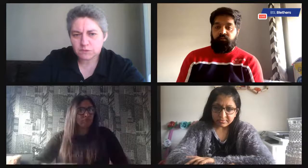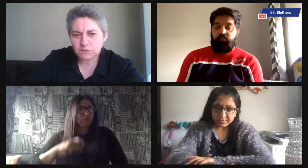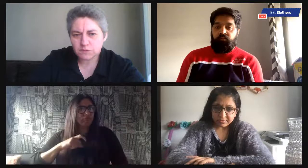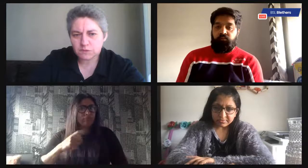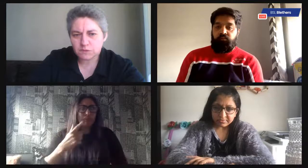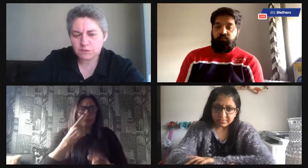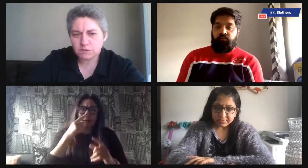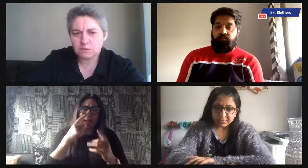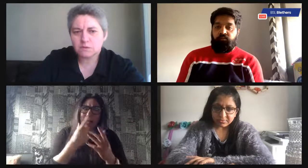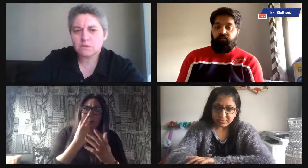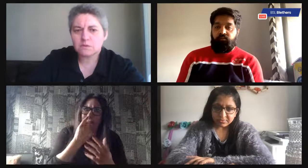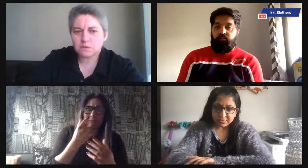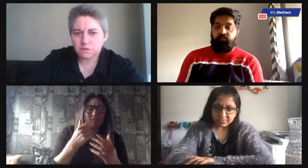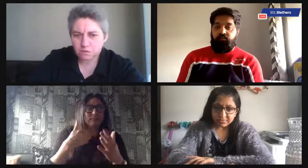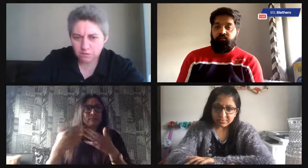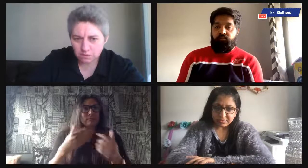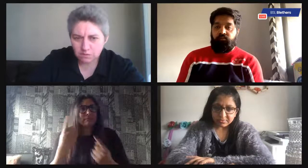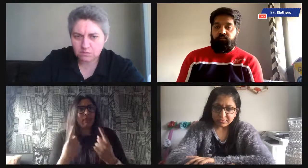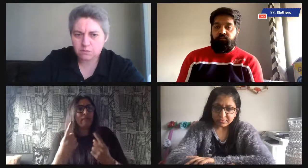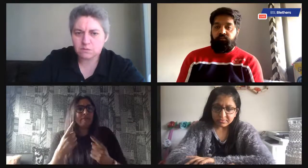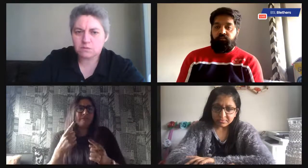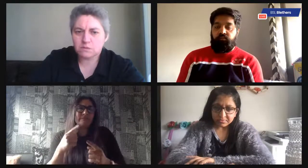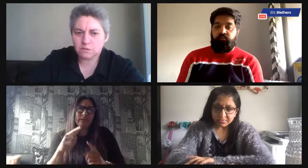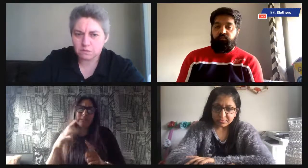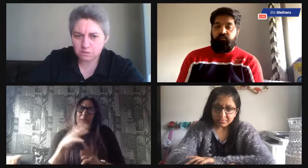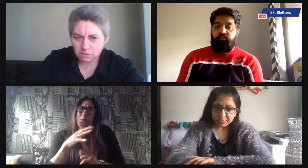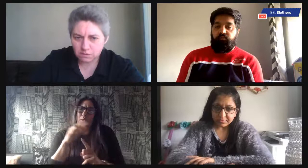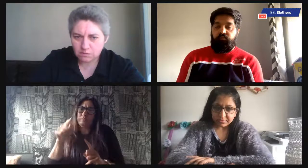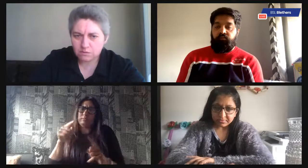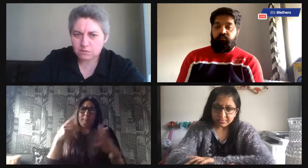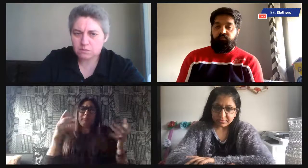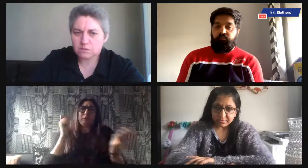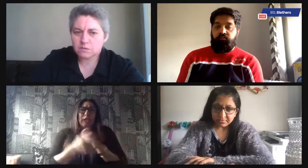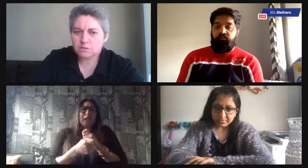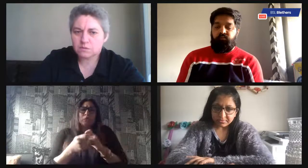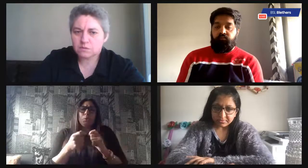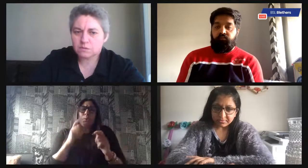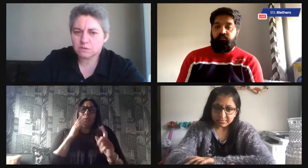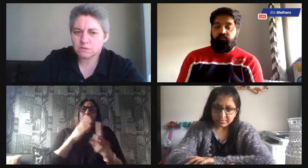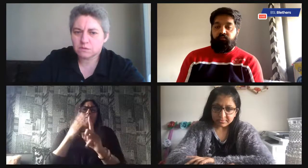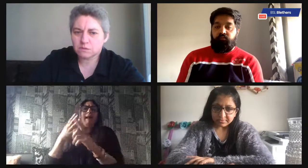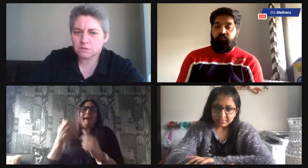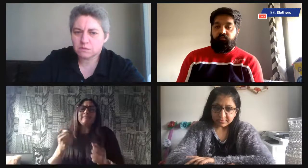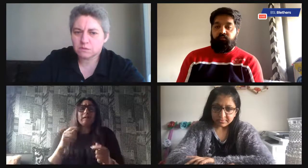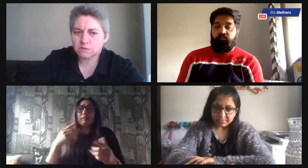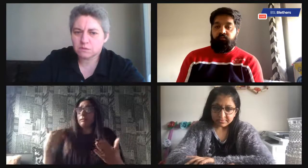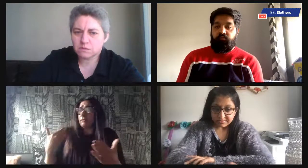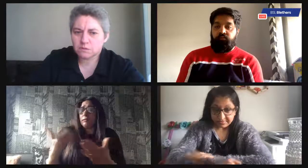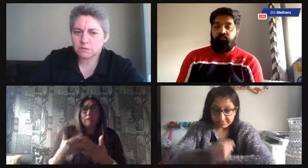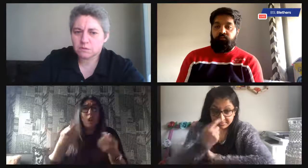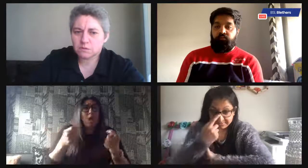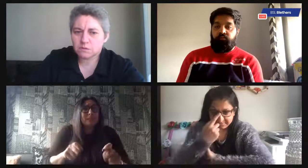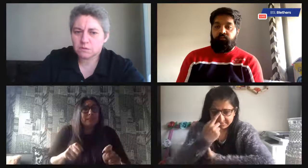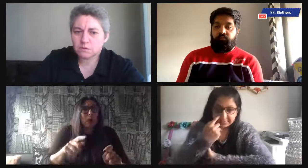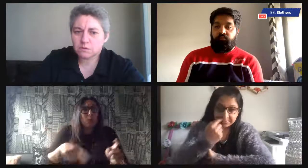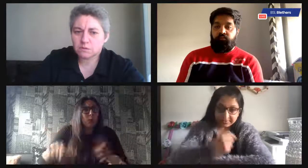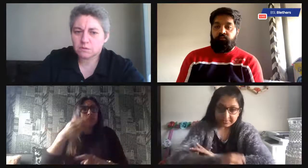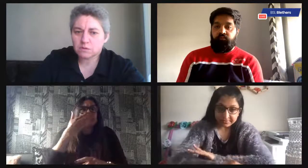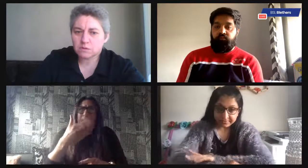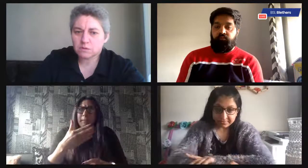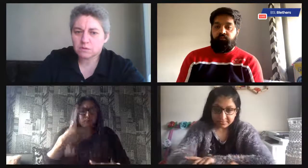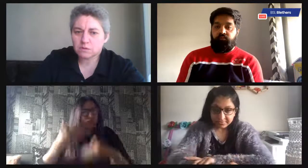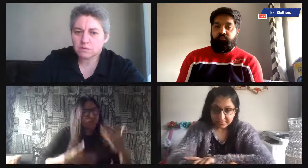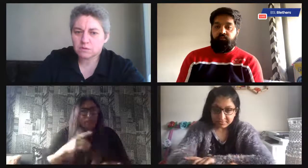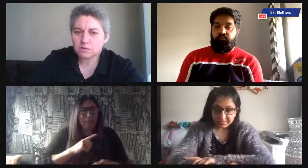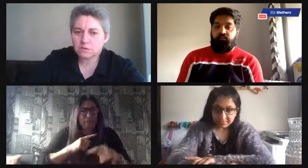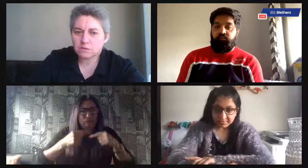lot of our members have become so independent, and that for me has been the biggest